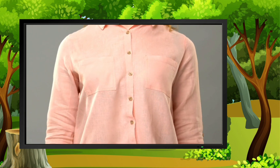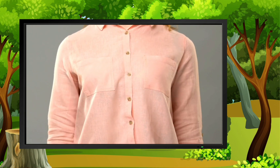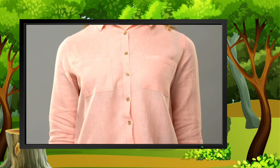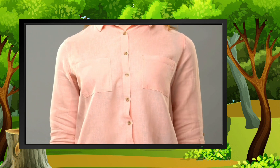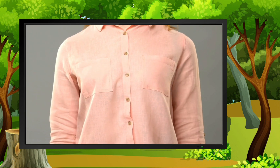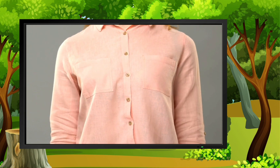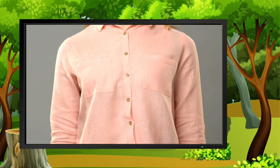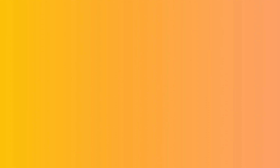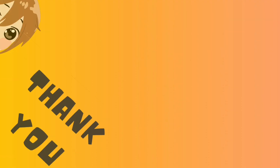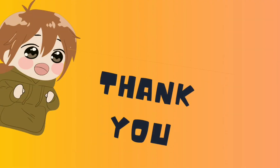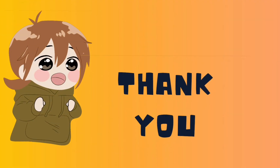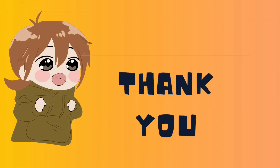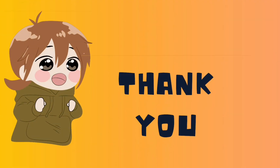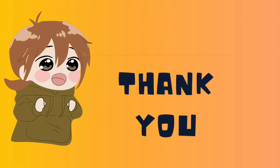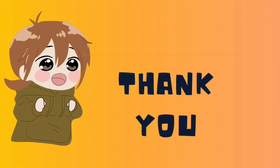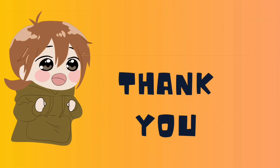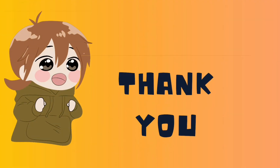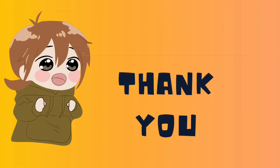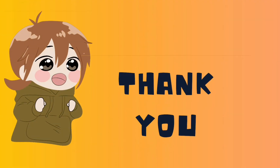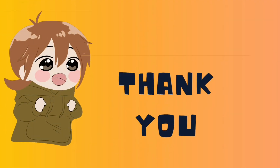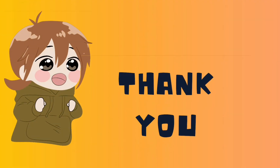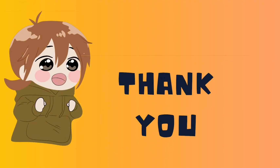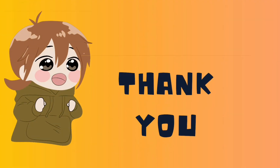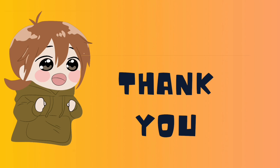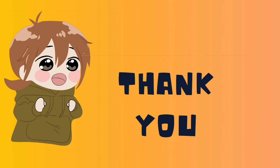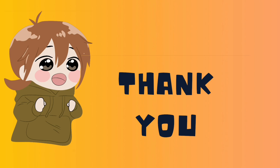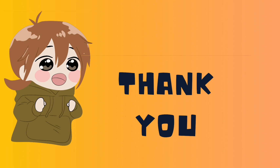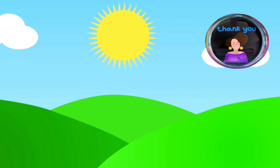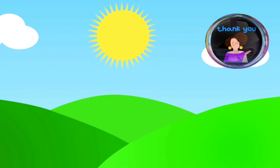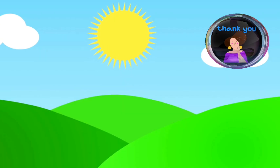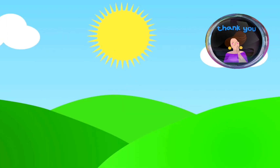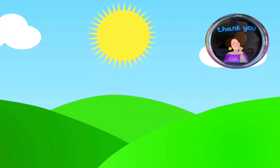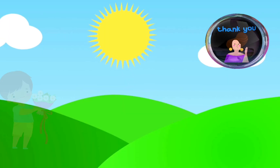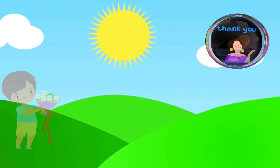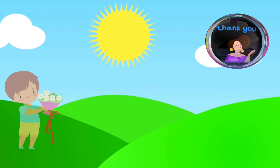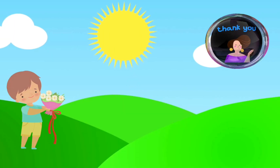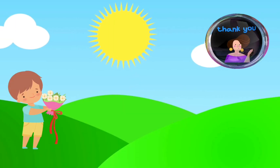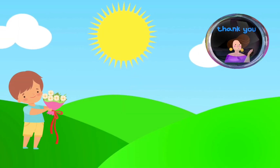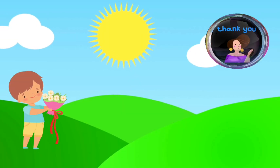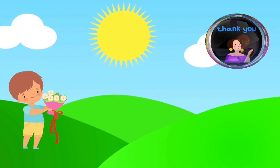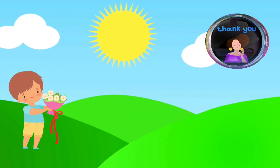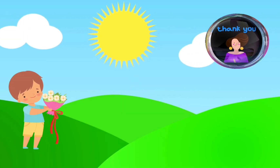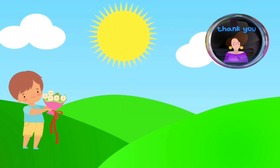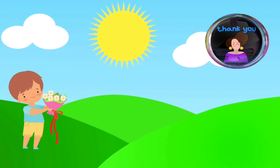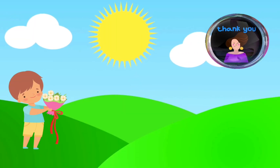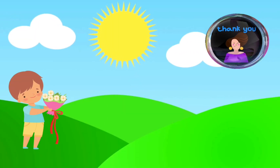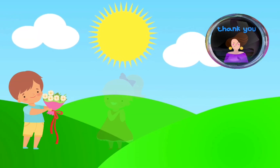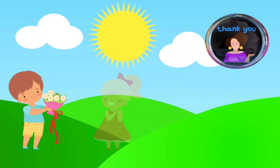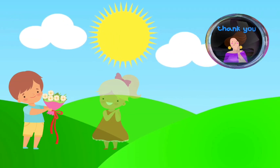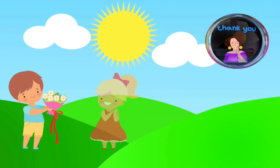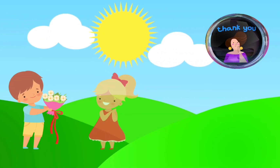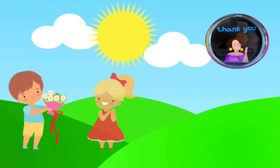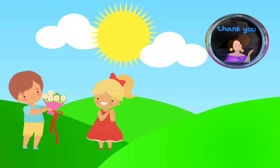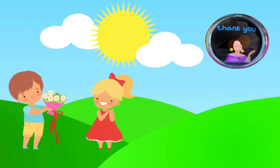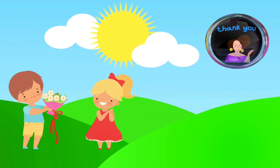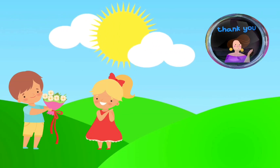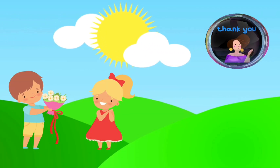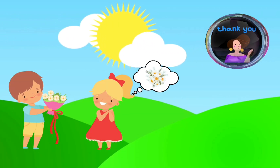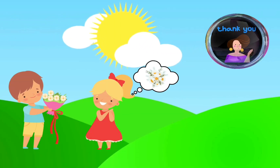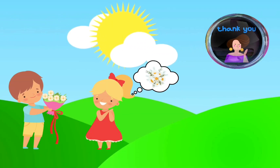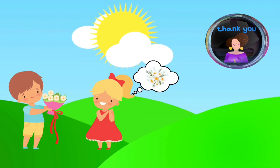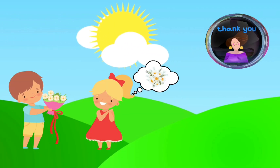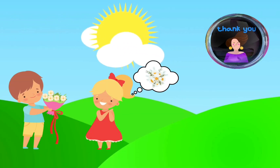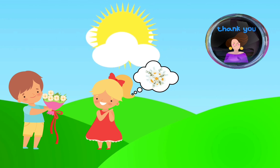Nice. When you get something you really wanted, you say thank you. Let's